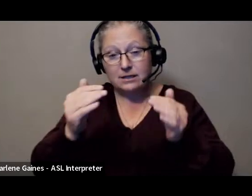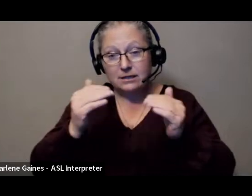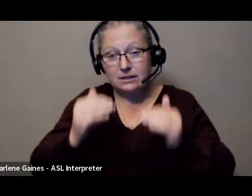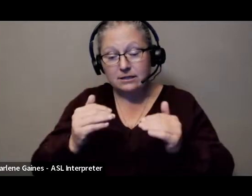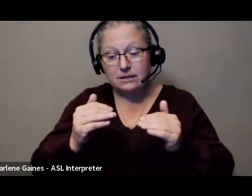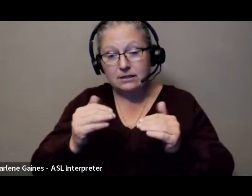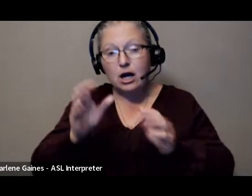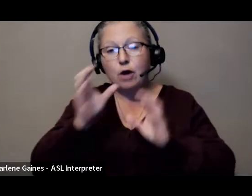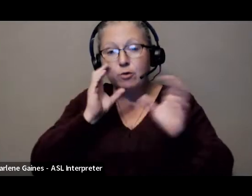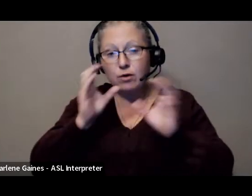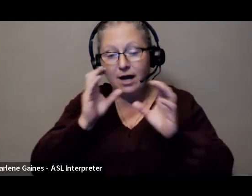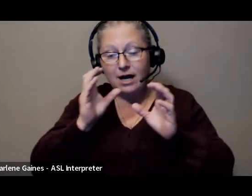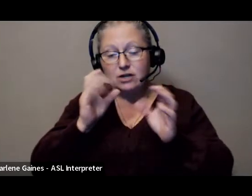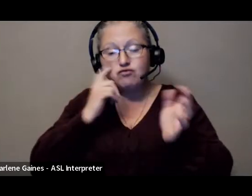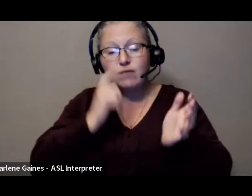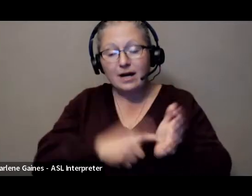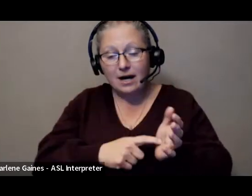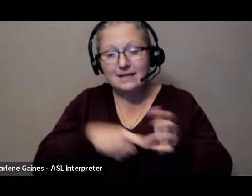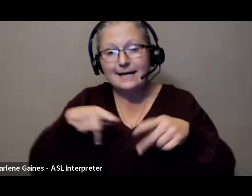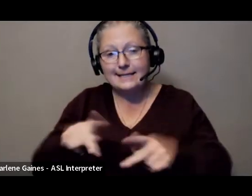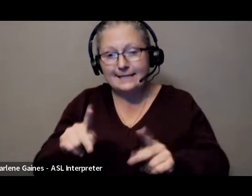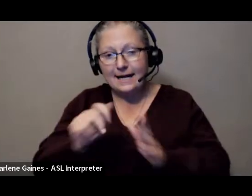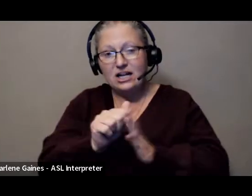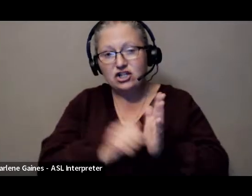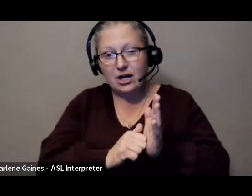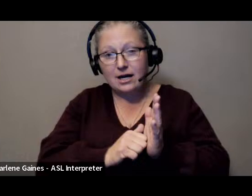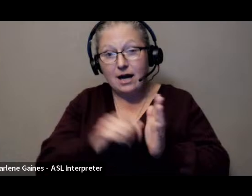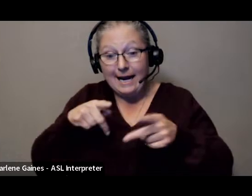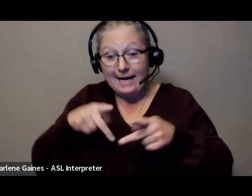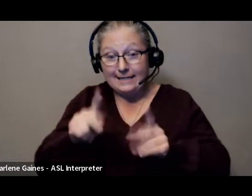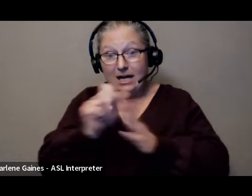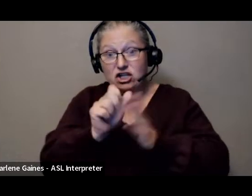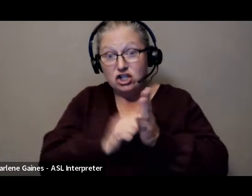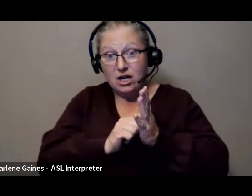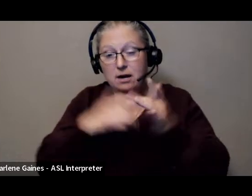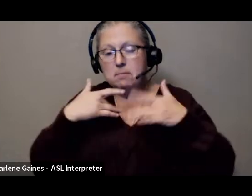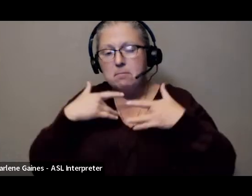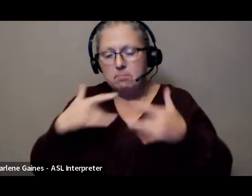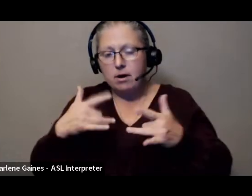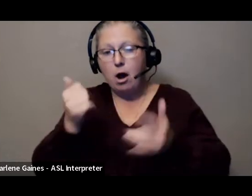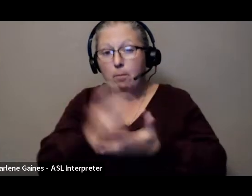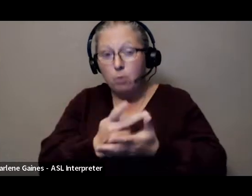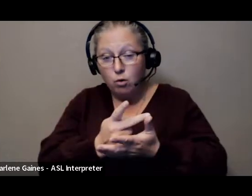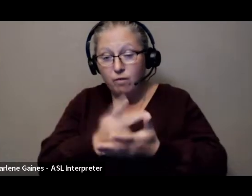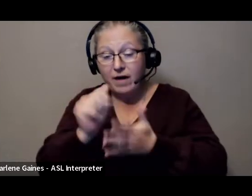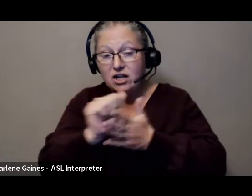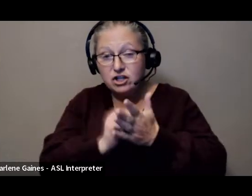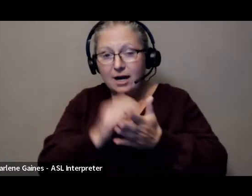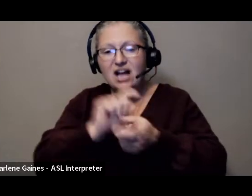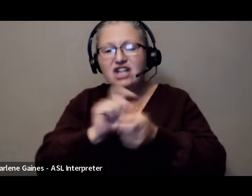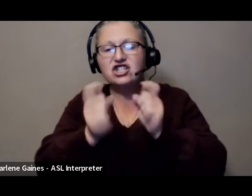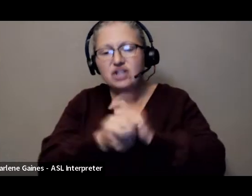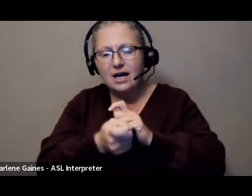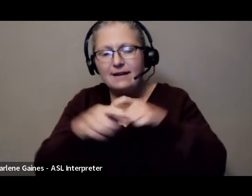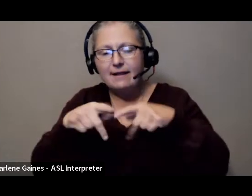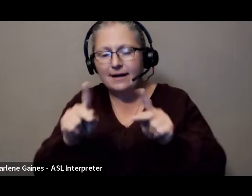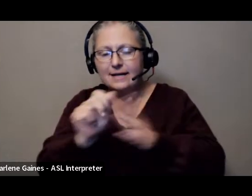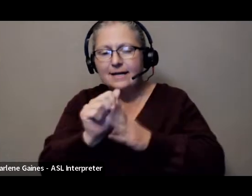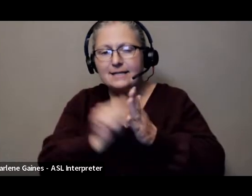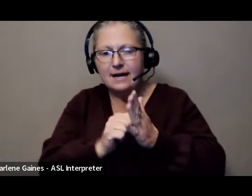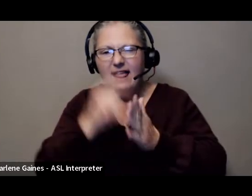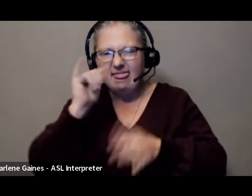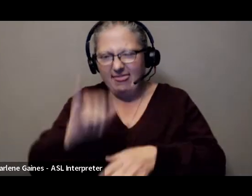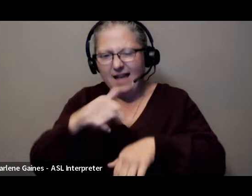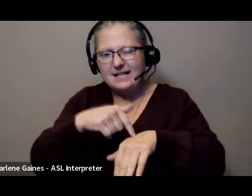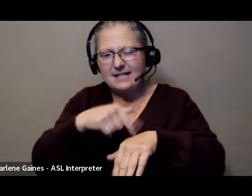it's communications, recognition, and consent agenda. When we get to consent agenda, usually it's approval of the agenda and change of the consent agenda. So I would think at